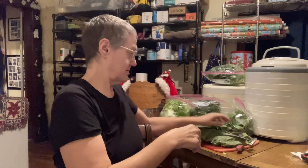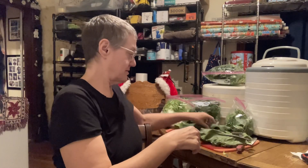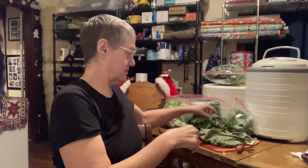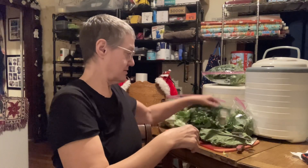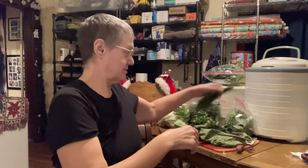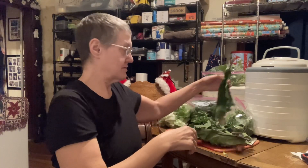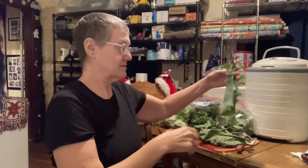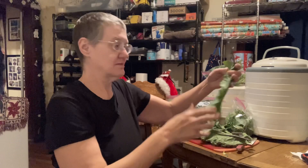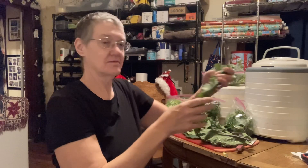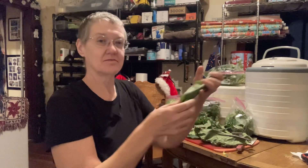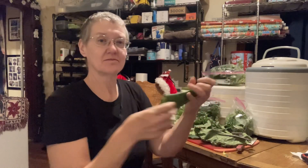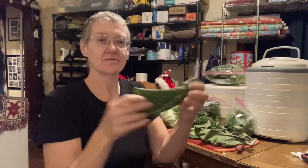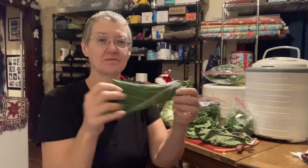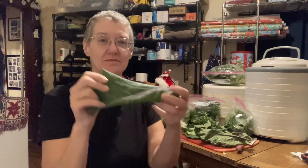getting these bigger leaves.